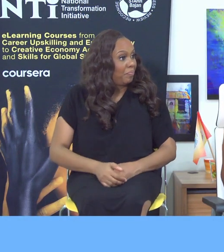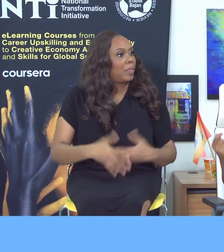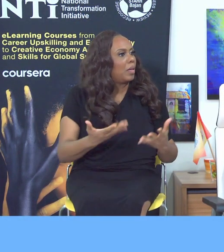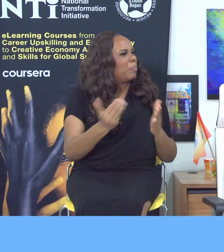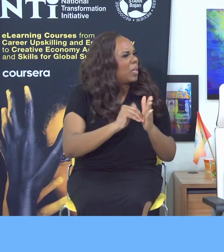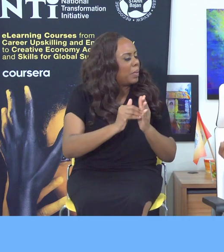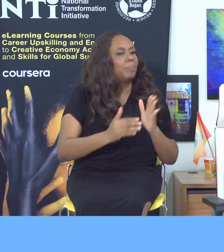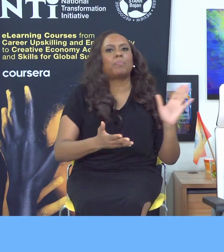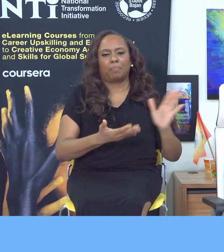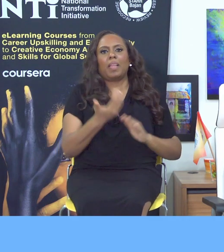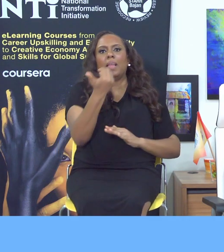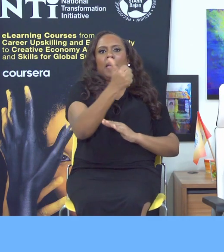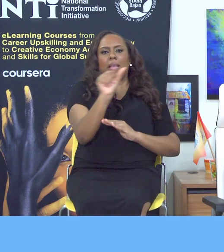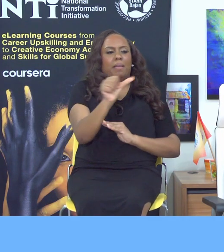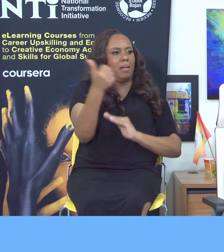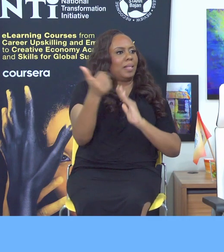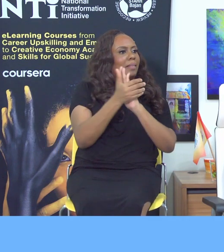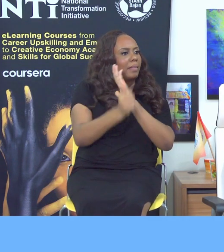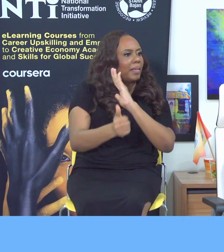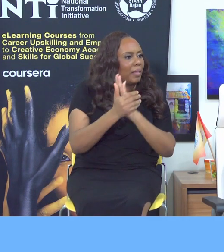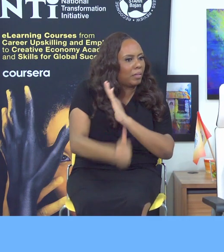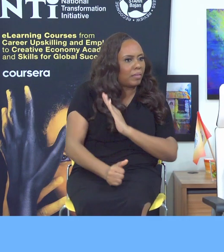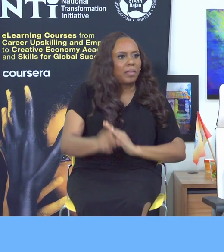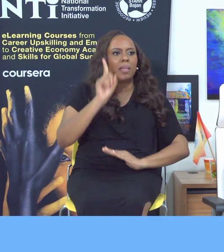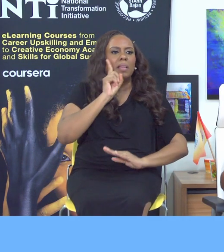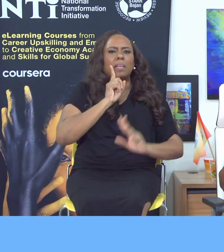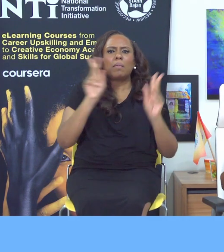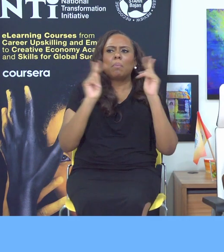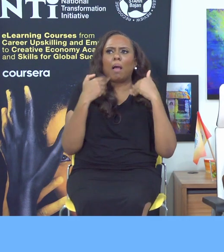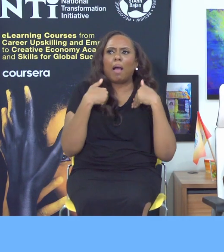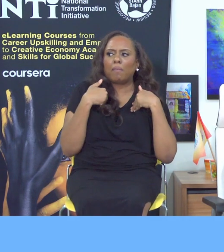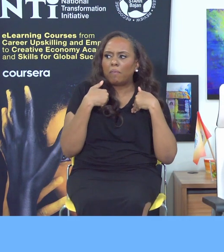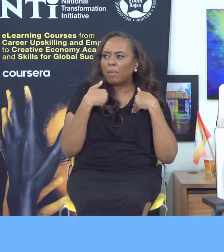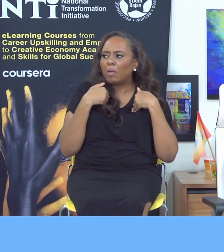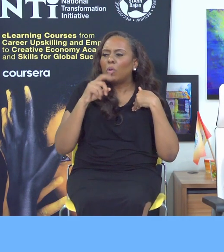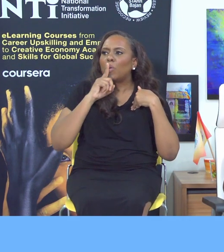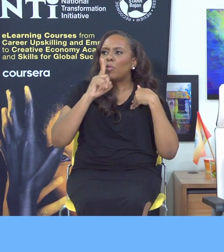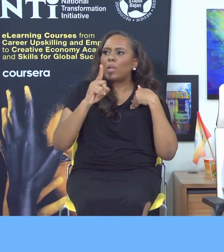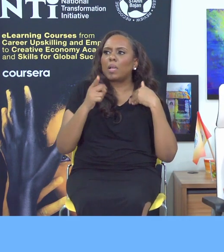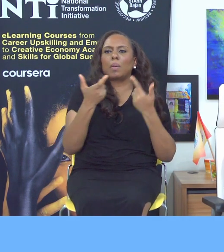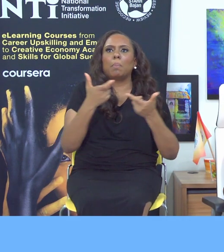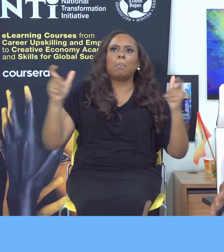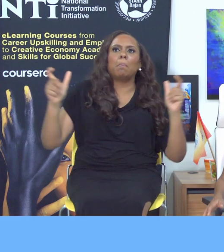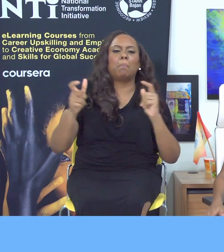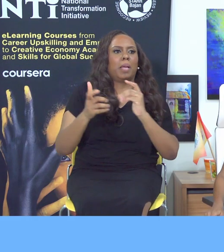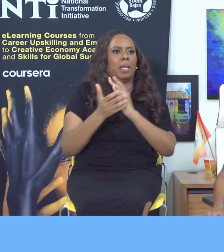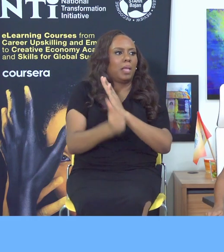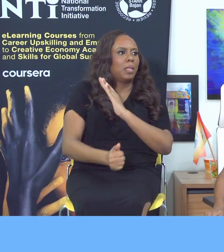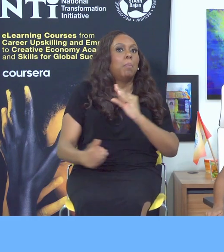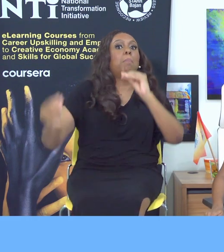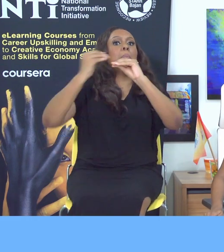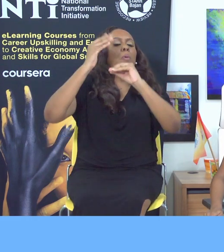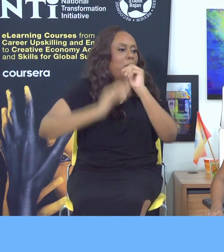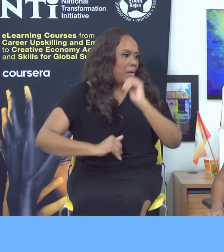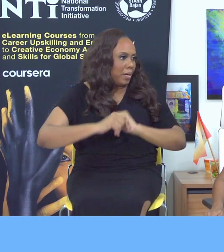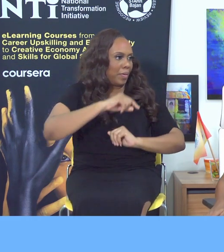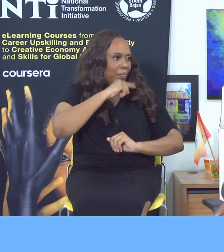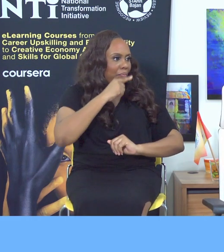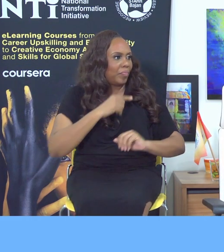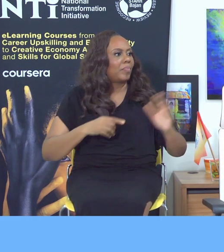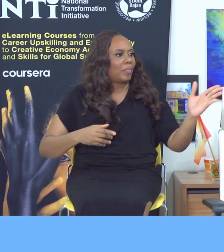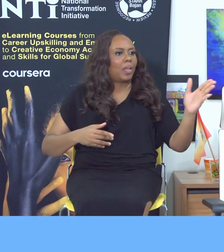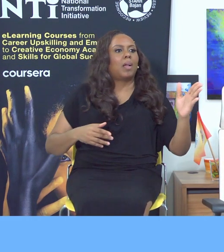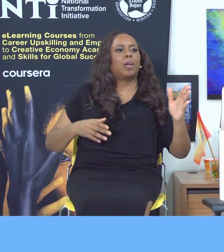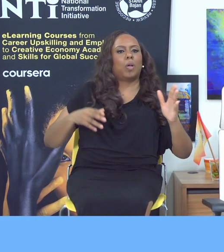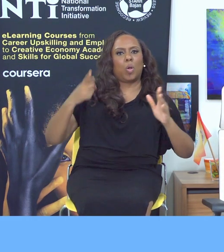any other sensitivities you think that the deaf community have more than hearing community? We read body